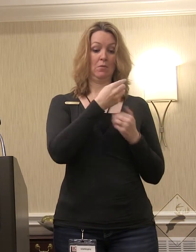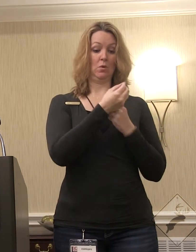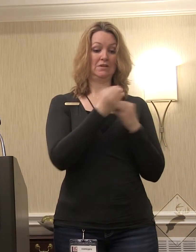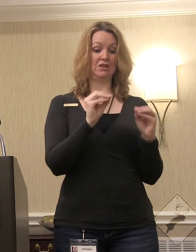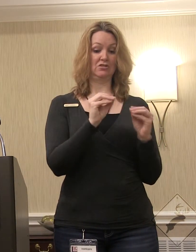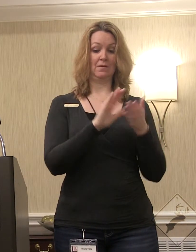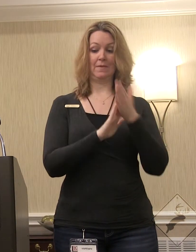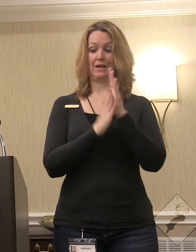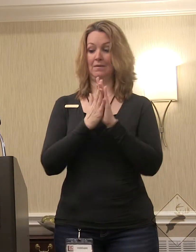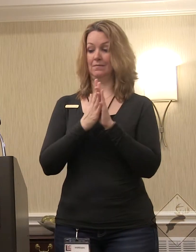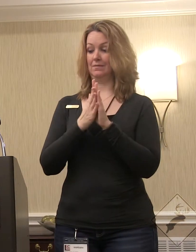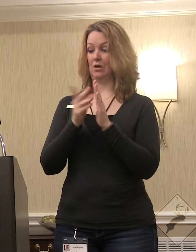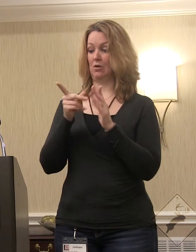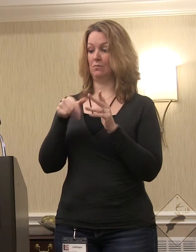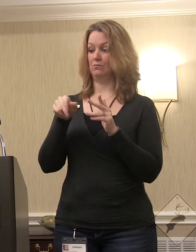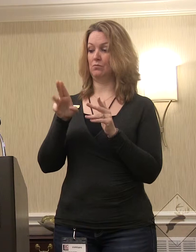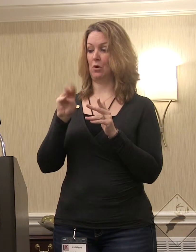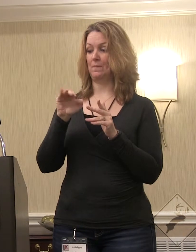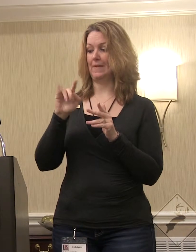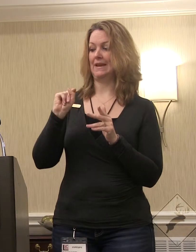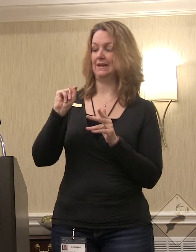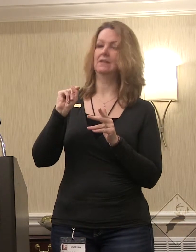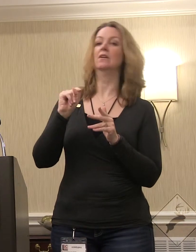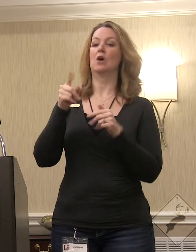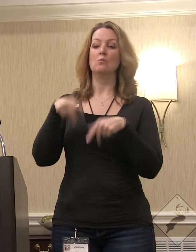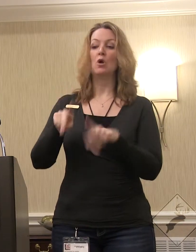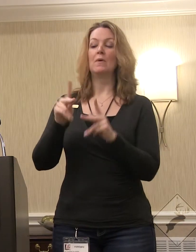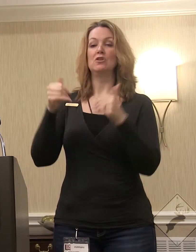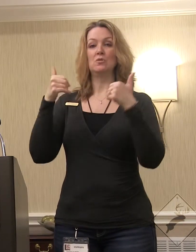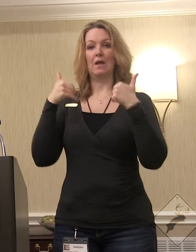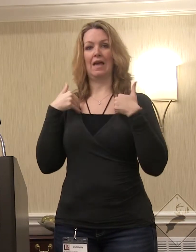organization to getting a permit to operate a sex club.